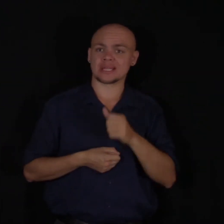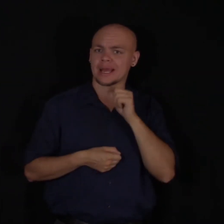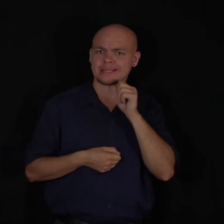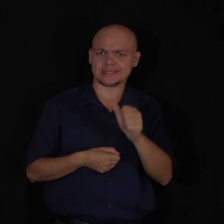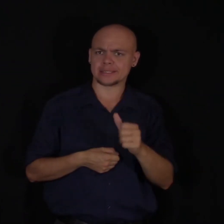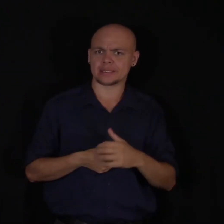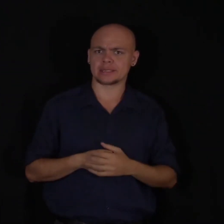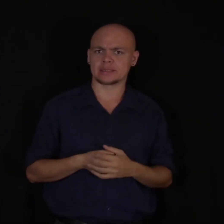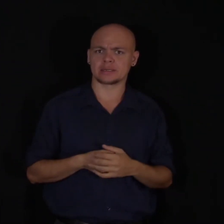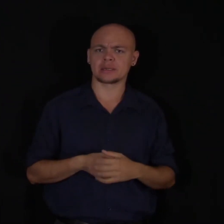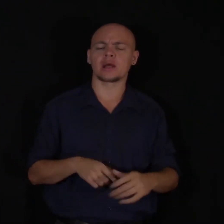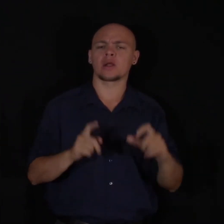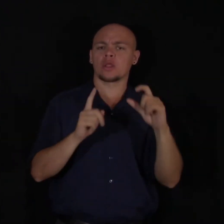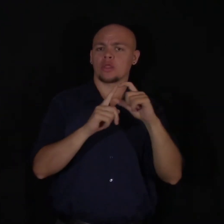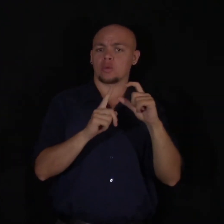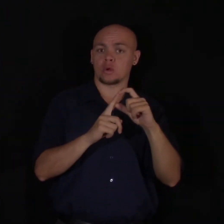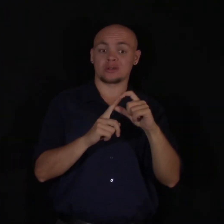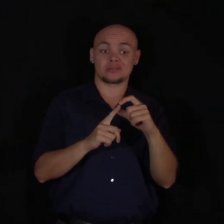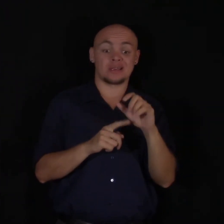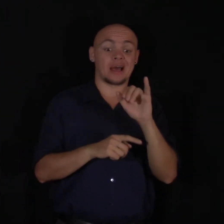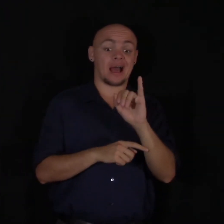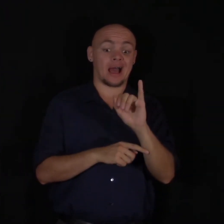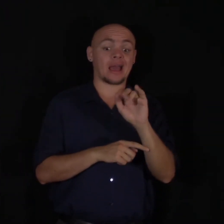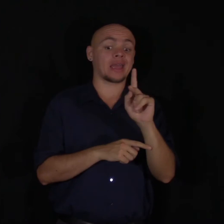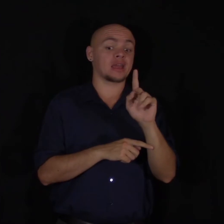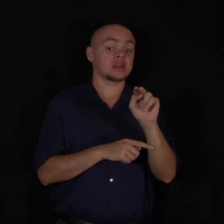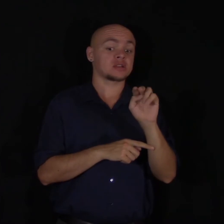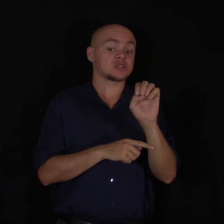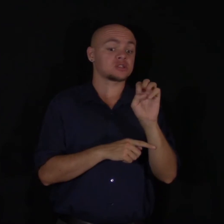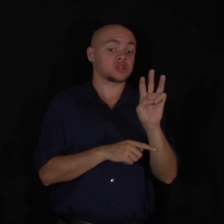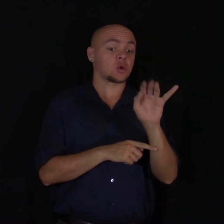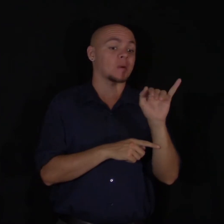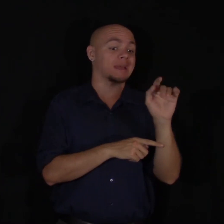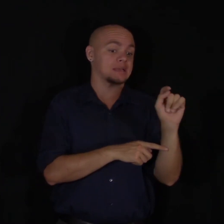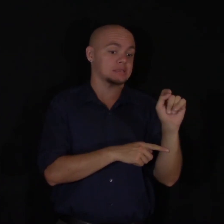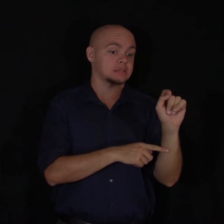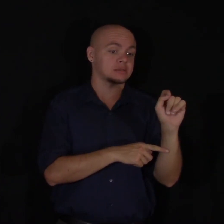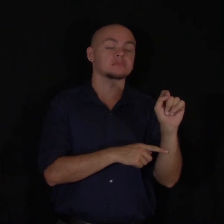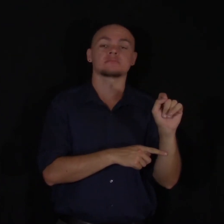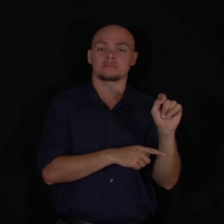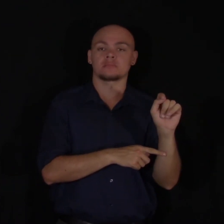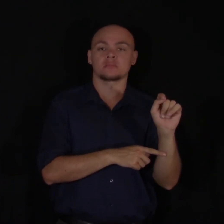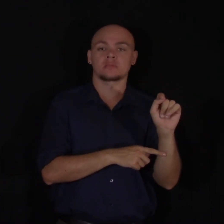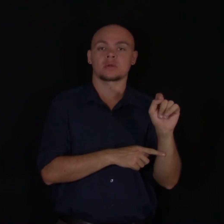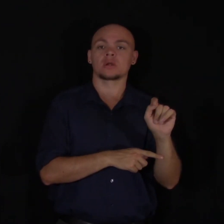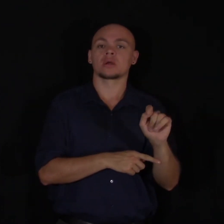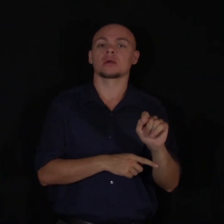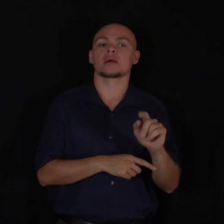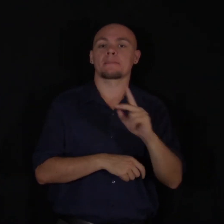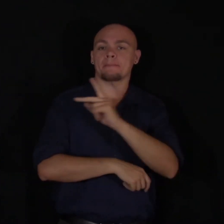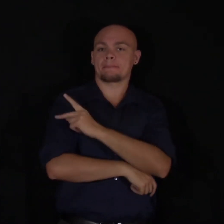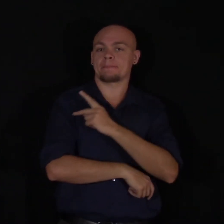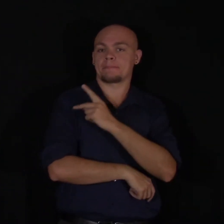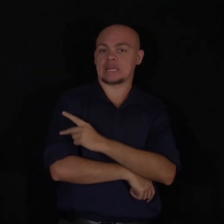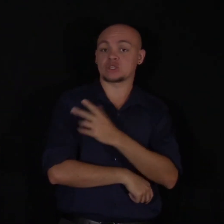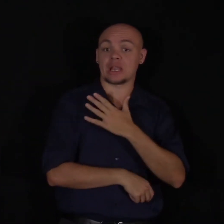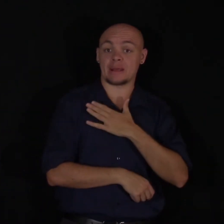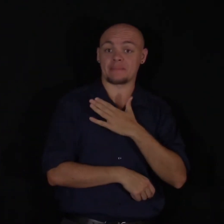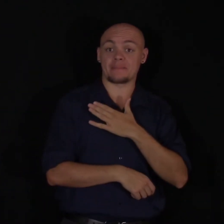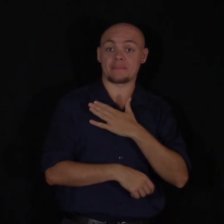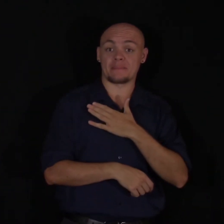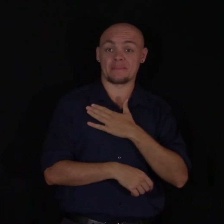And those words, "I knew it," is something that I've heard time and time again from patients in my private